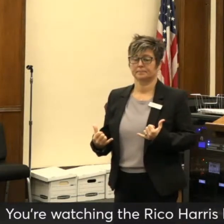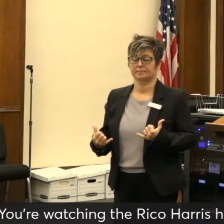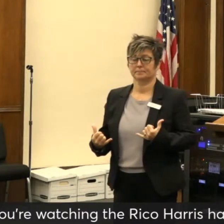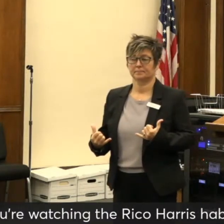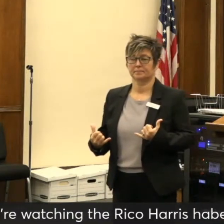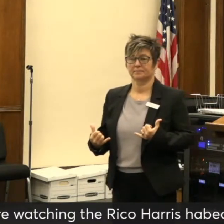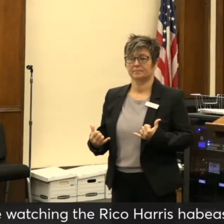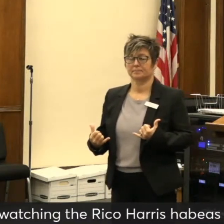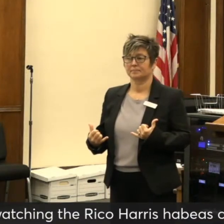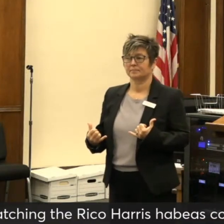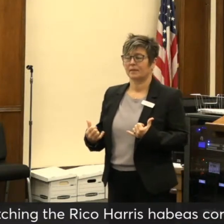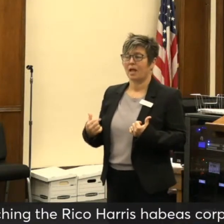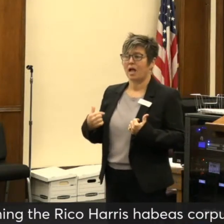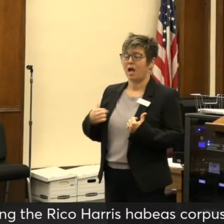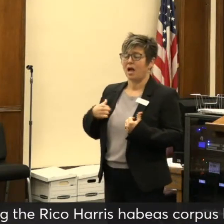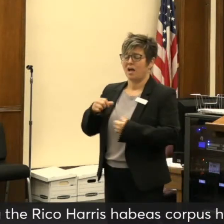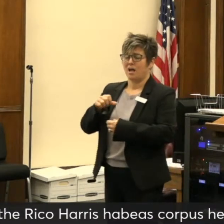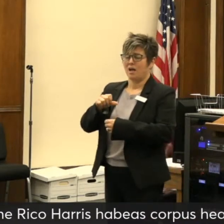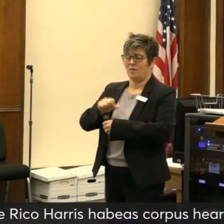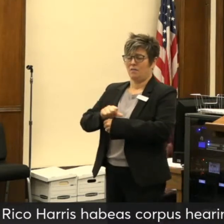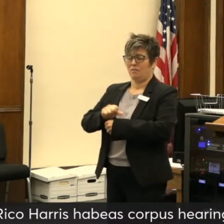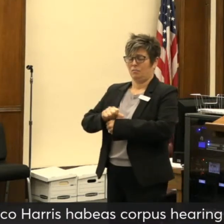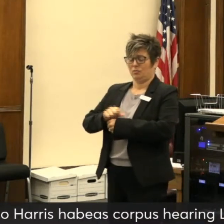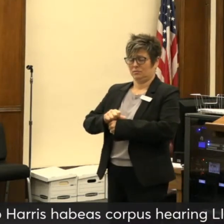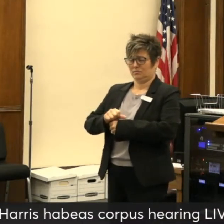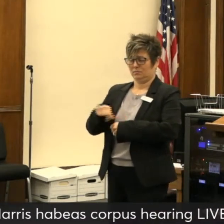I've been on the bench since